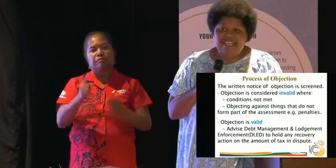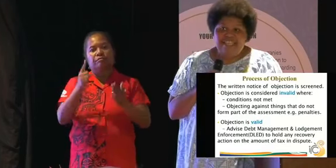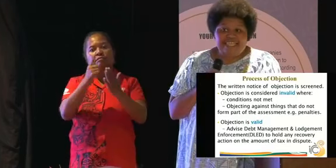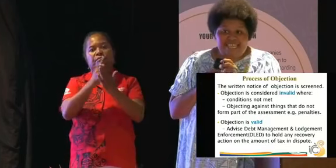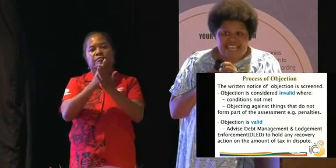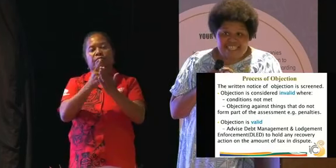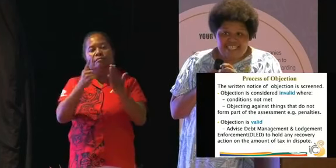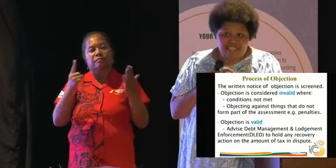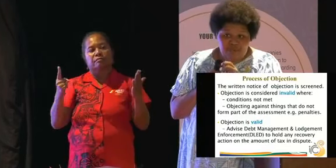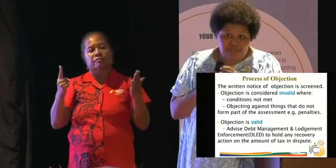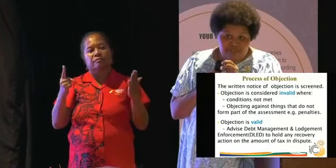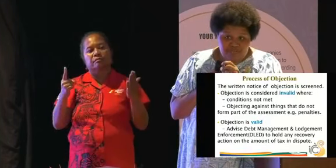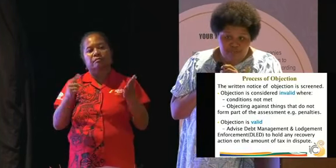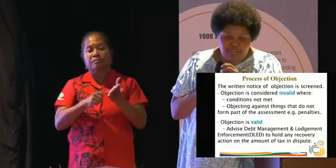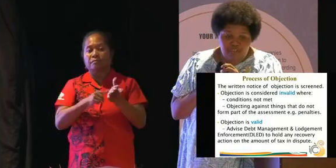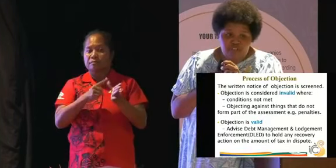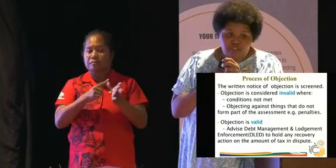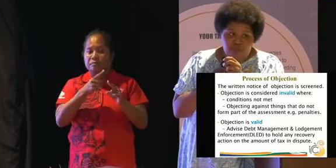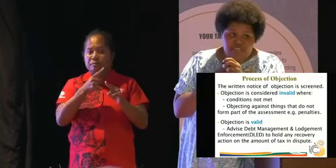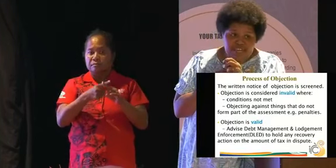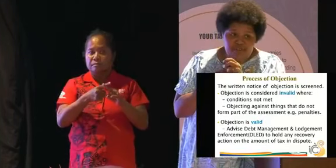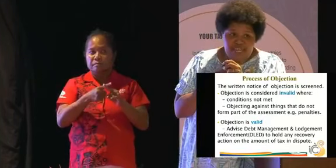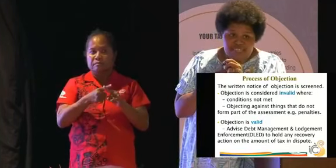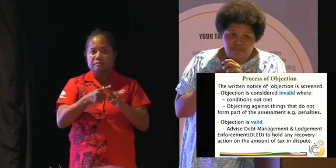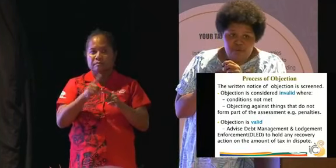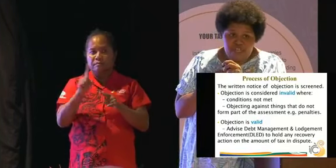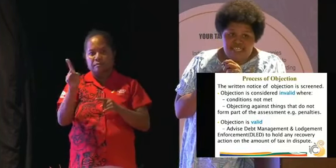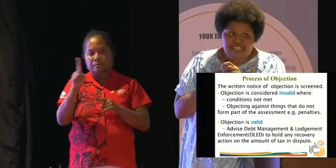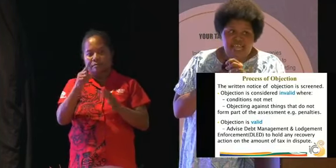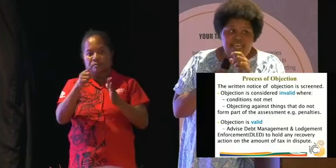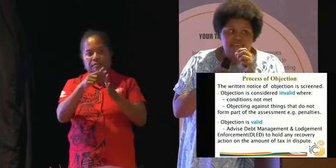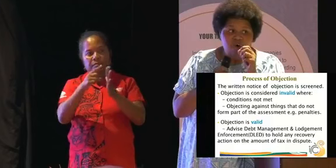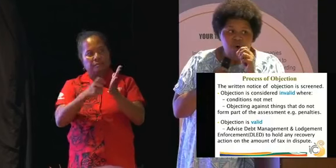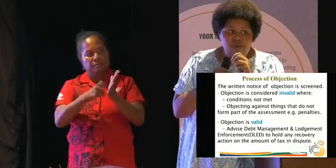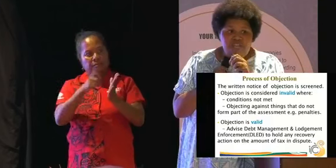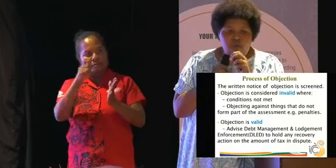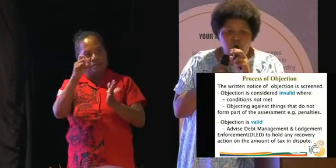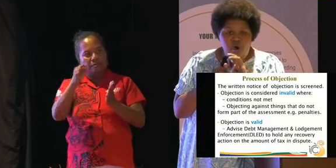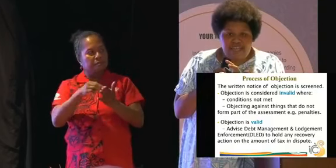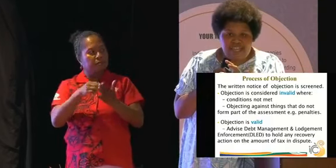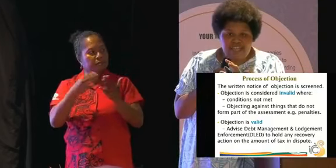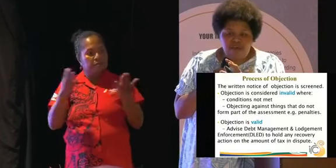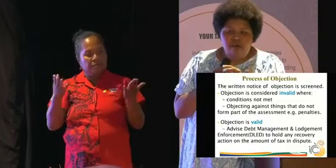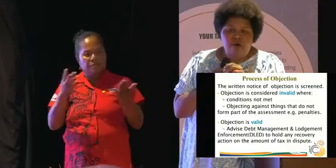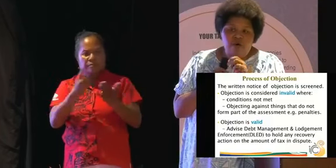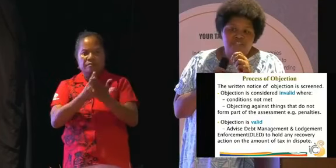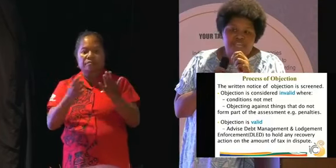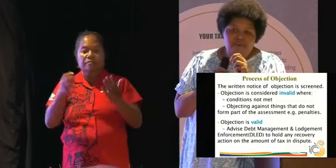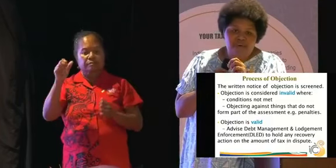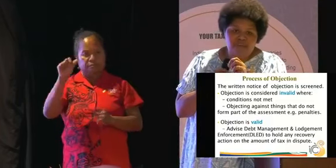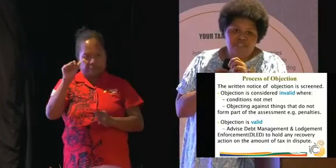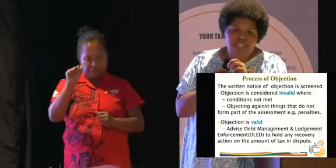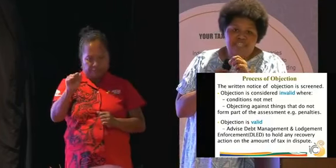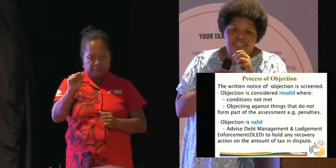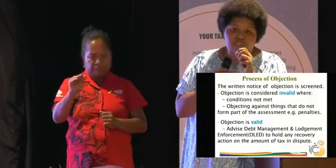Only the text that you have disputed. So what they're doing at this point is they are only holding on the amount that you